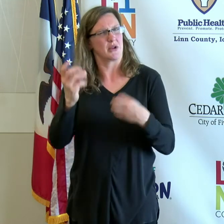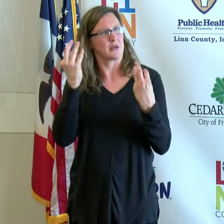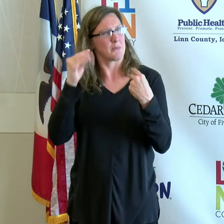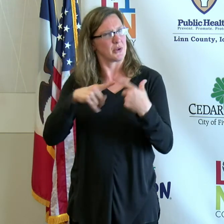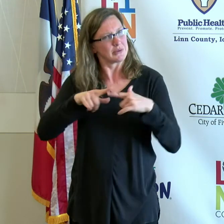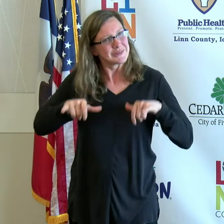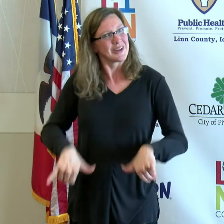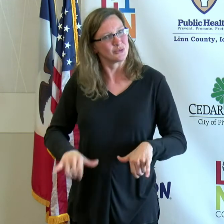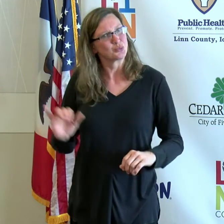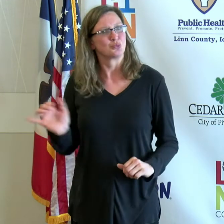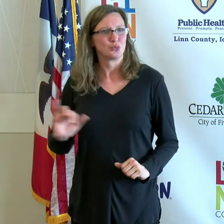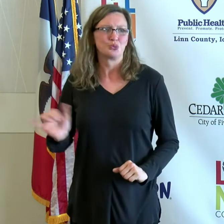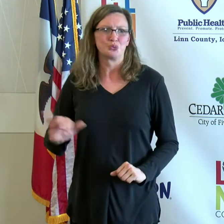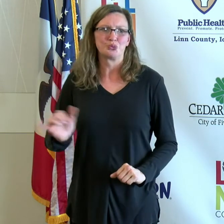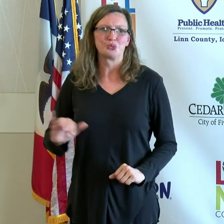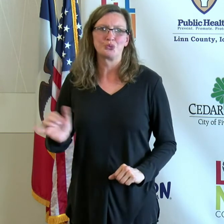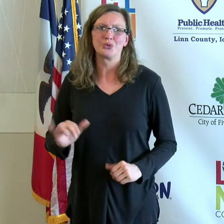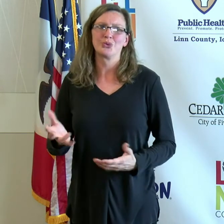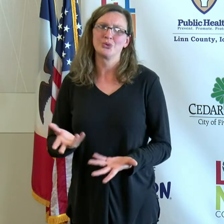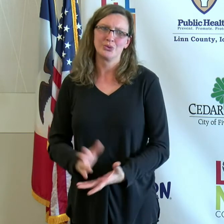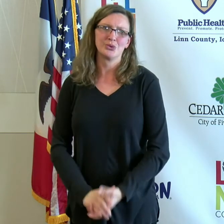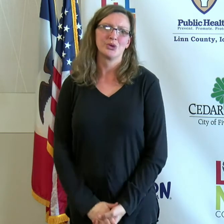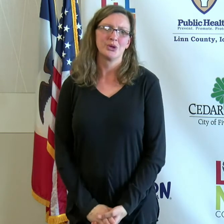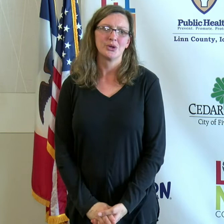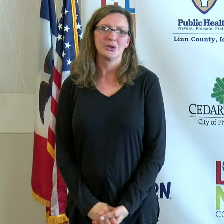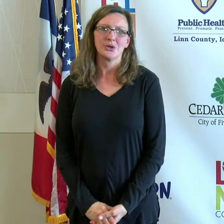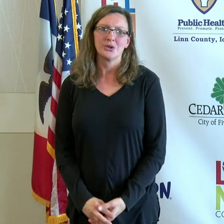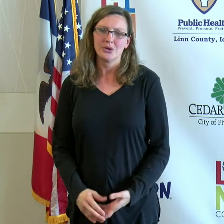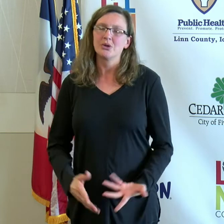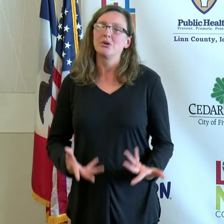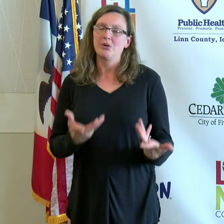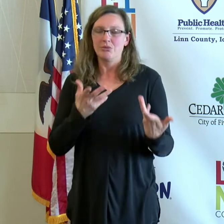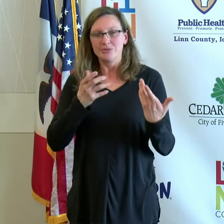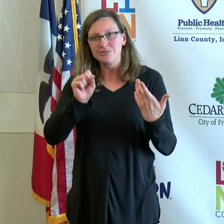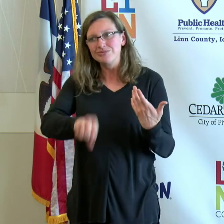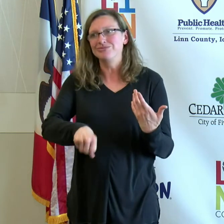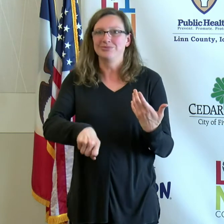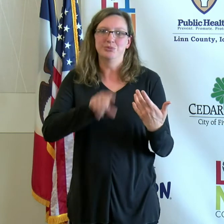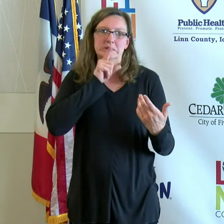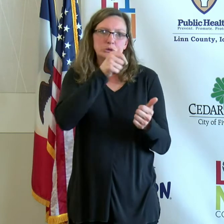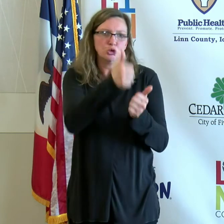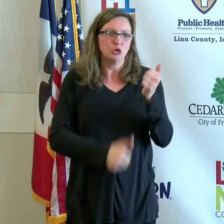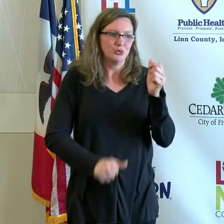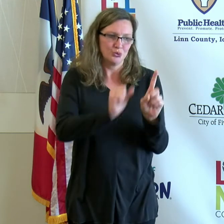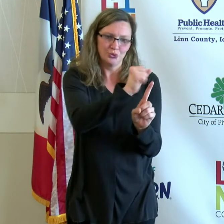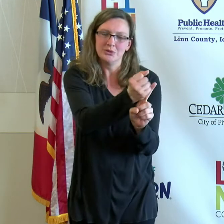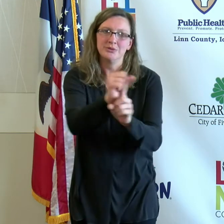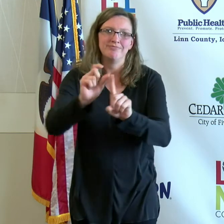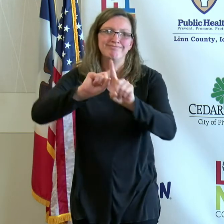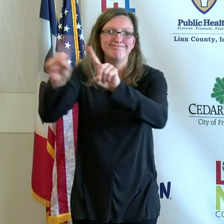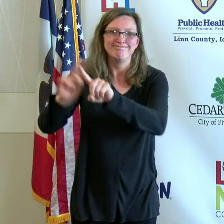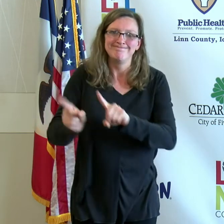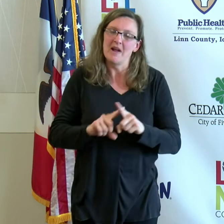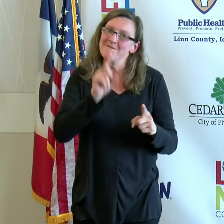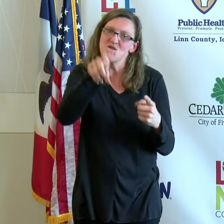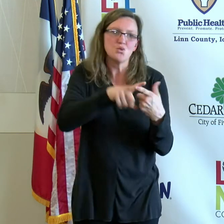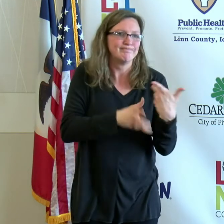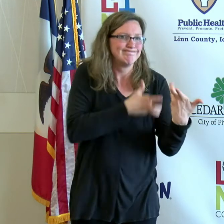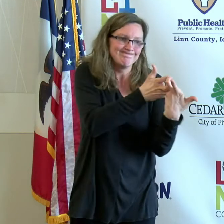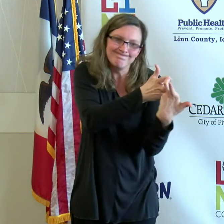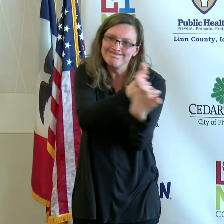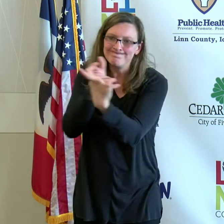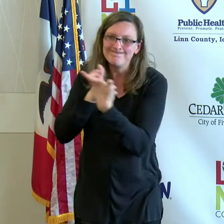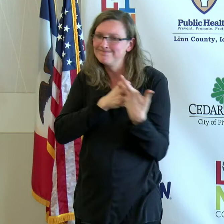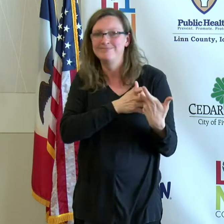they are being as accommodating as possible to allow individuals who may be ill to either work